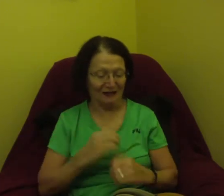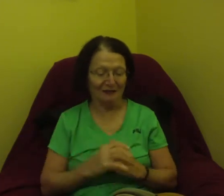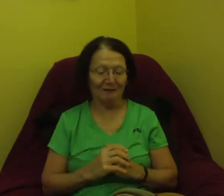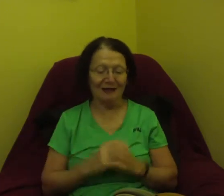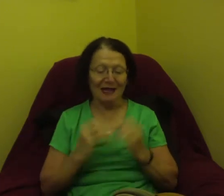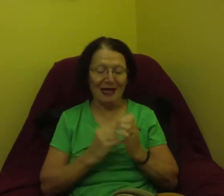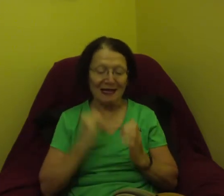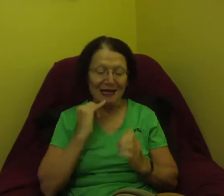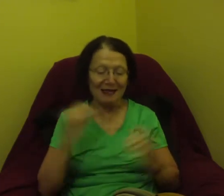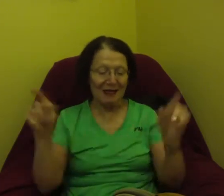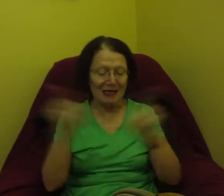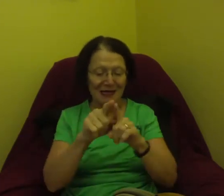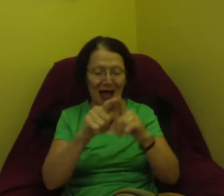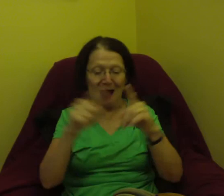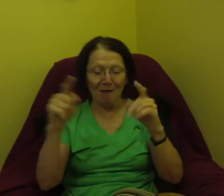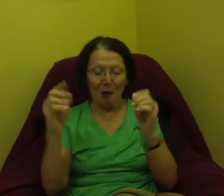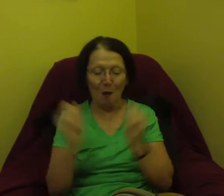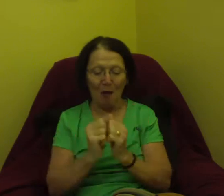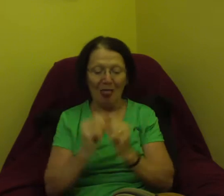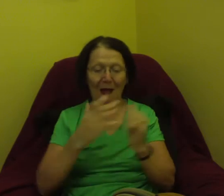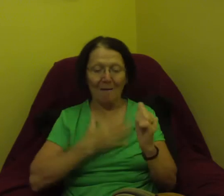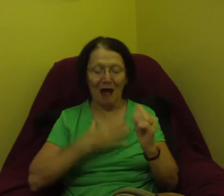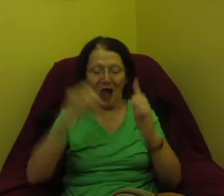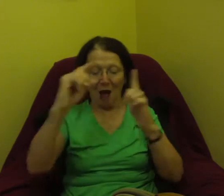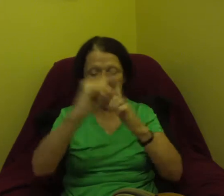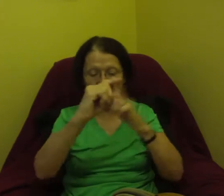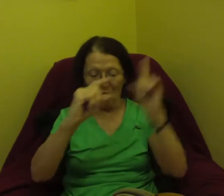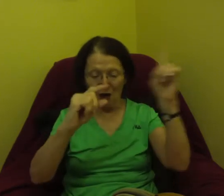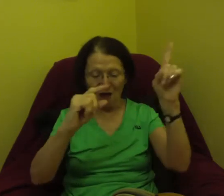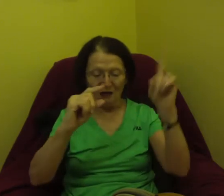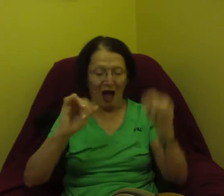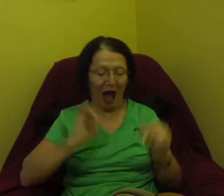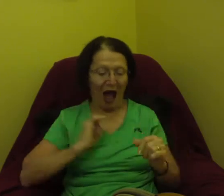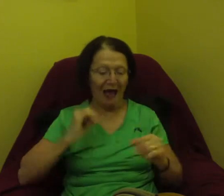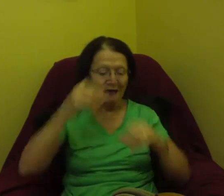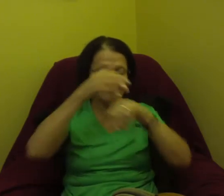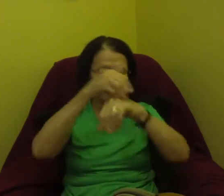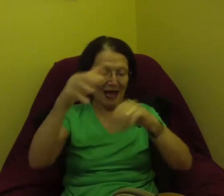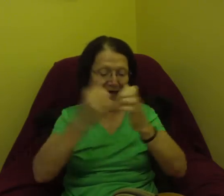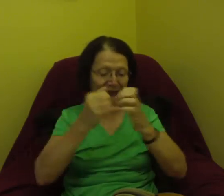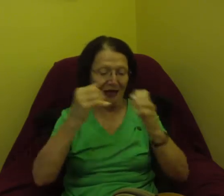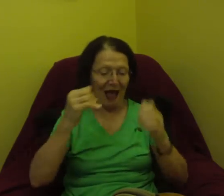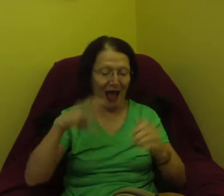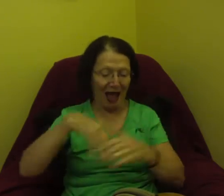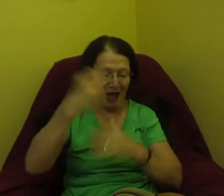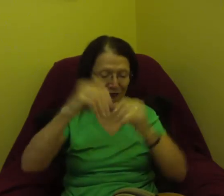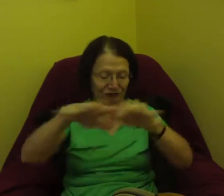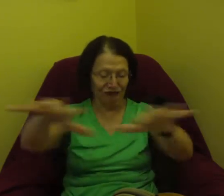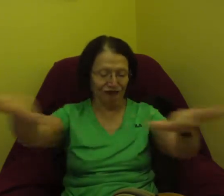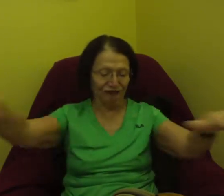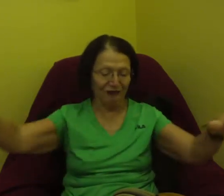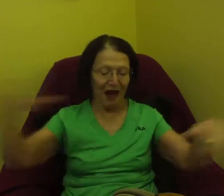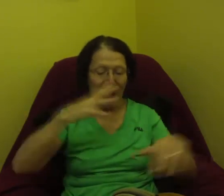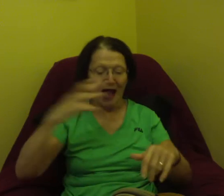It is a time that I'm on and that is, um, I